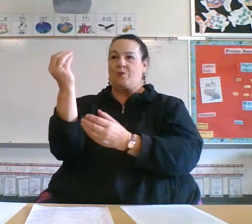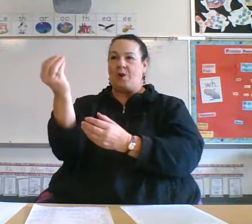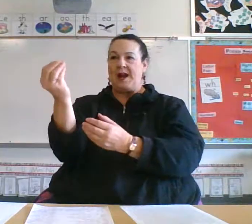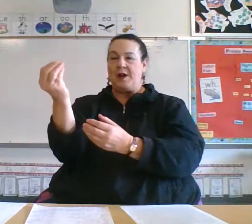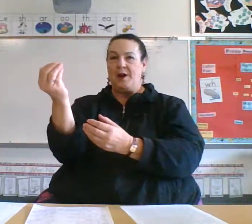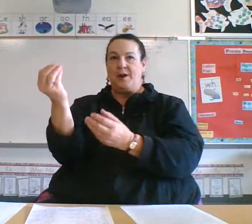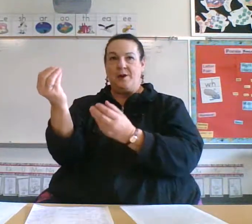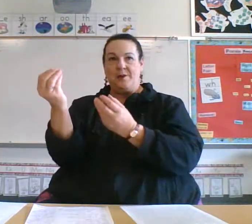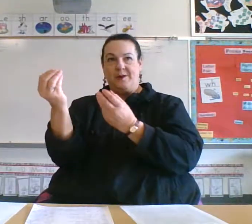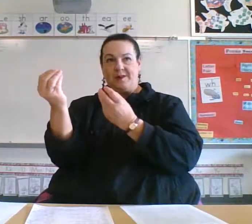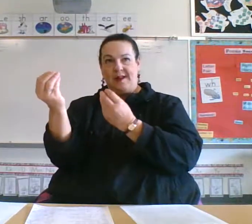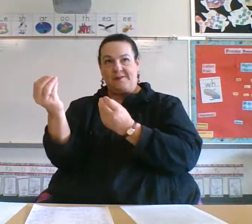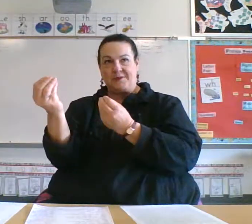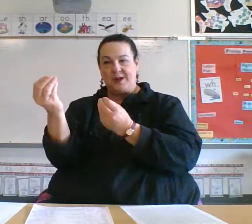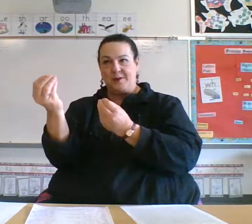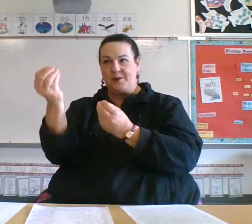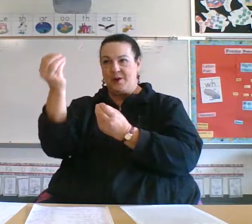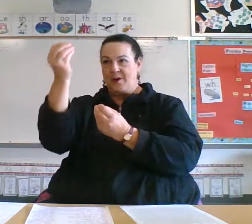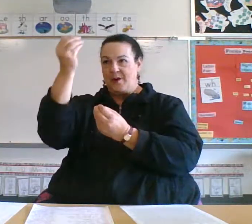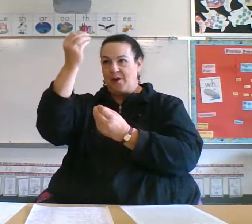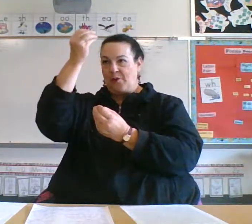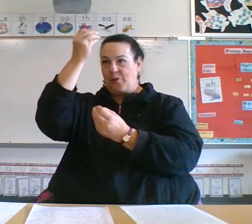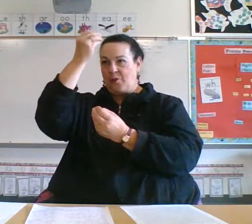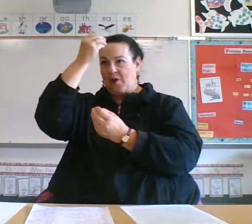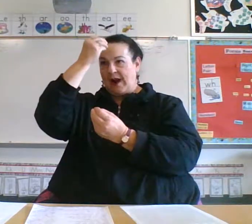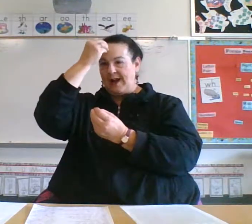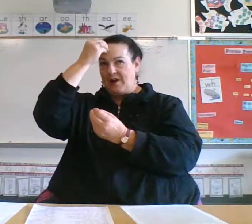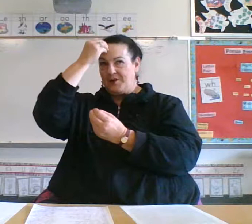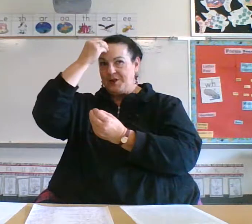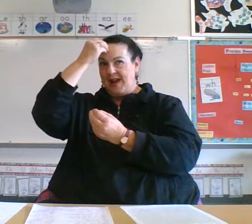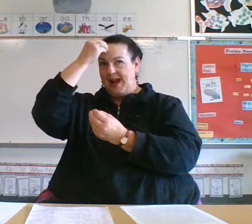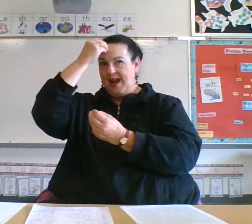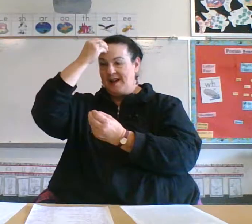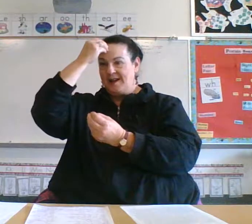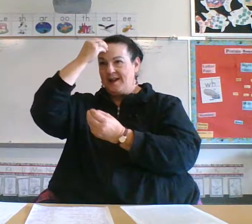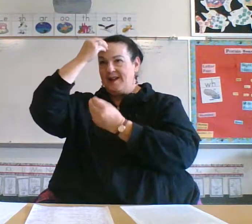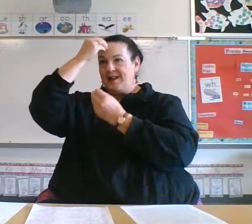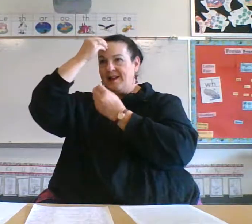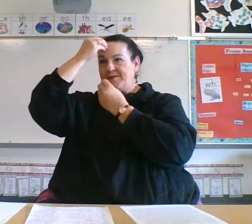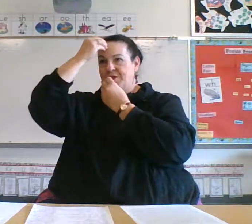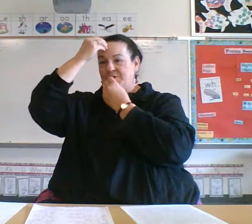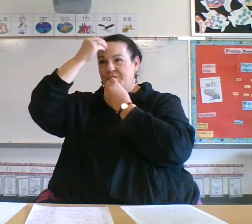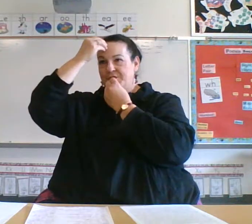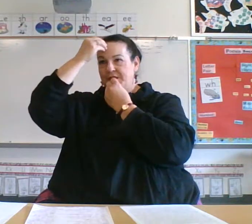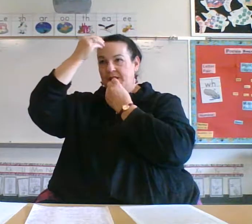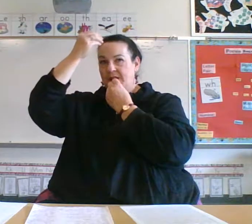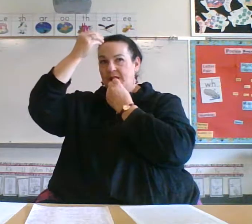Right O, left O. Right on your head, left on your chin.